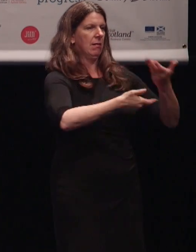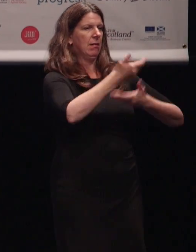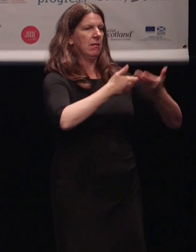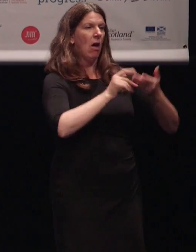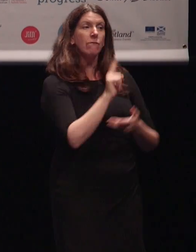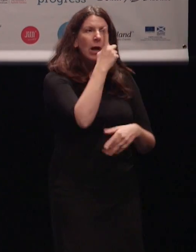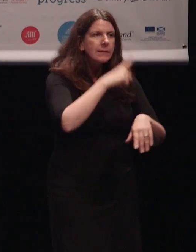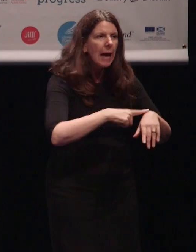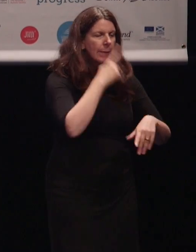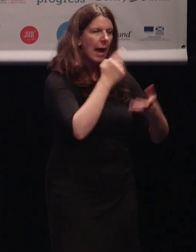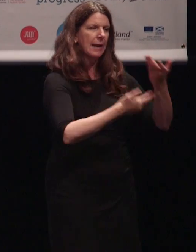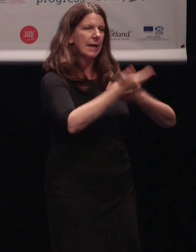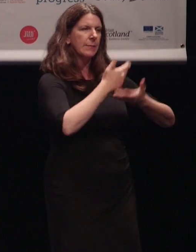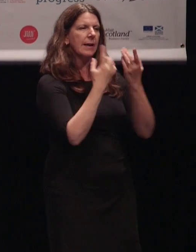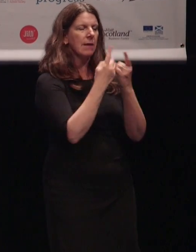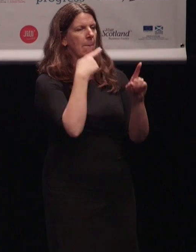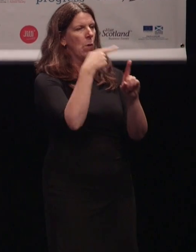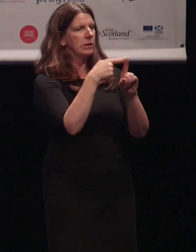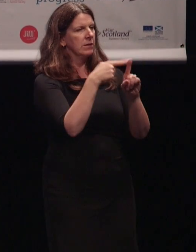first time. So it's a good toolkit.